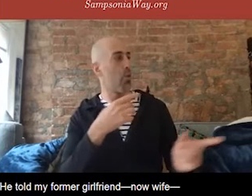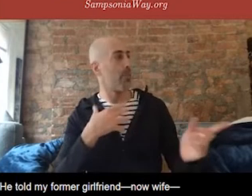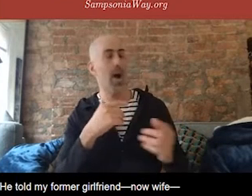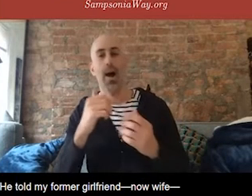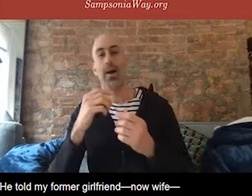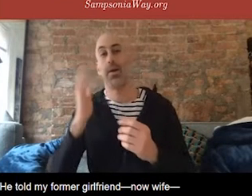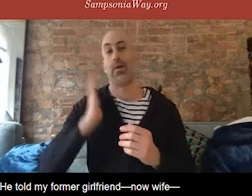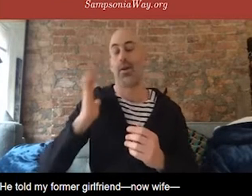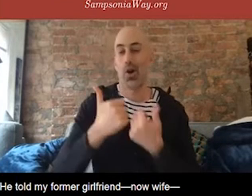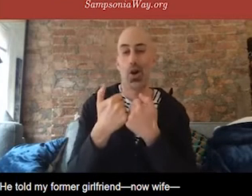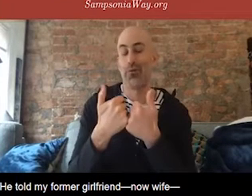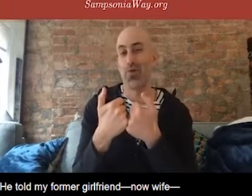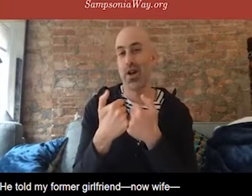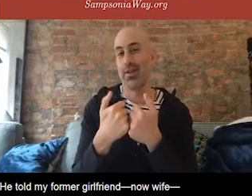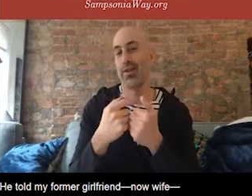asked me,